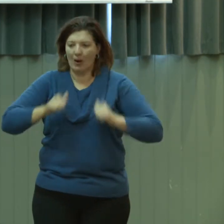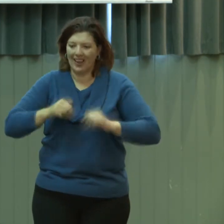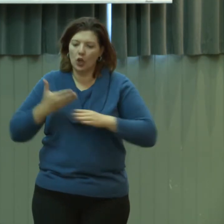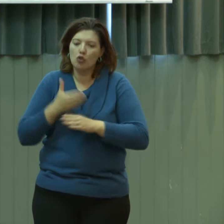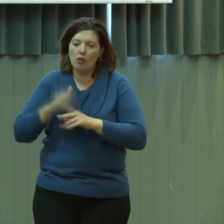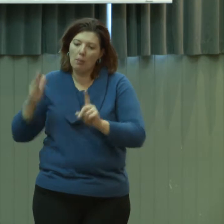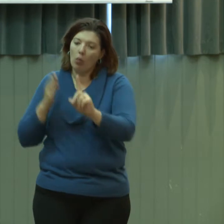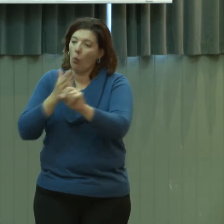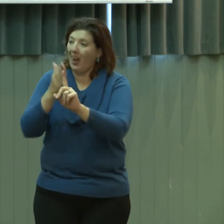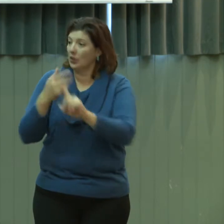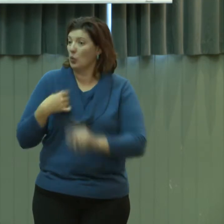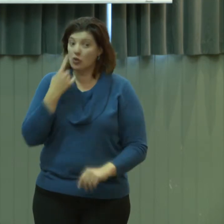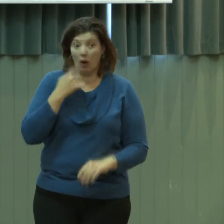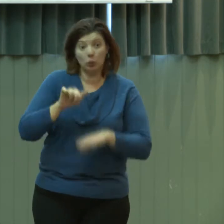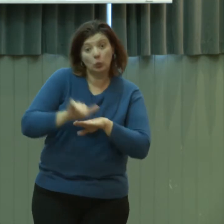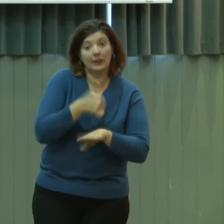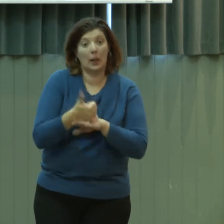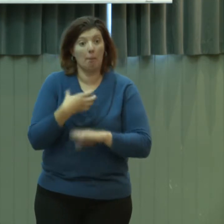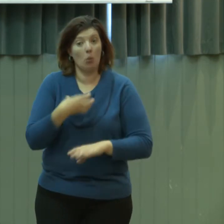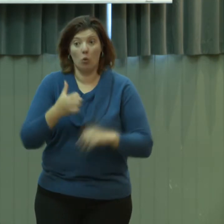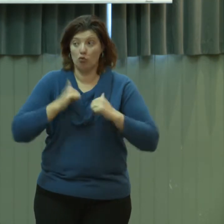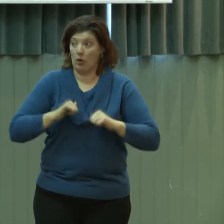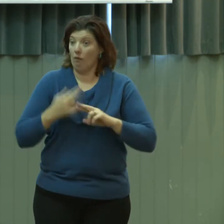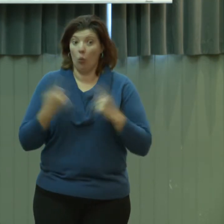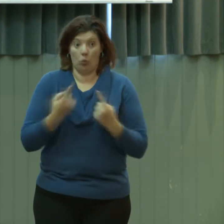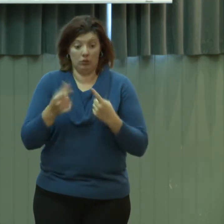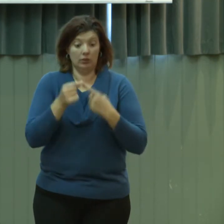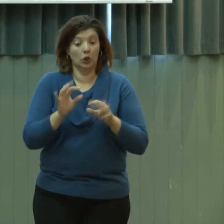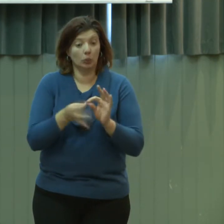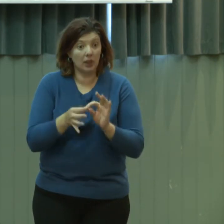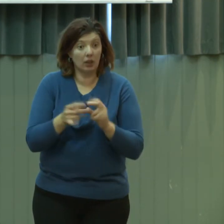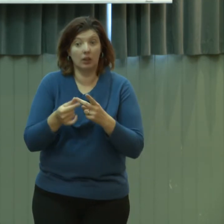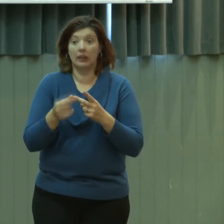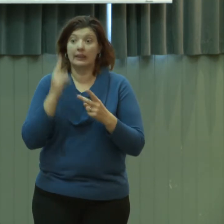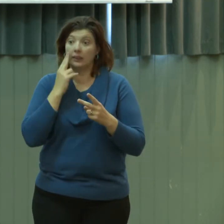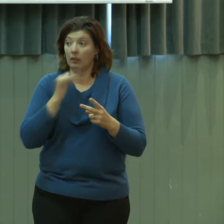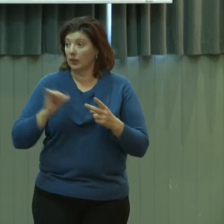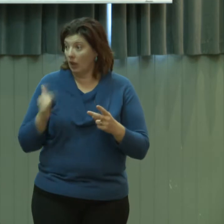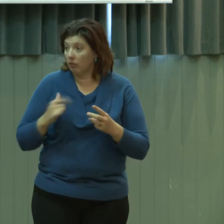up more training for interpreters, for deaf staff, for hearing staff,